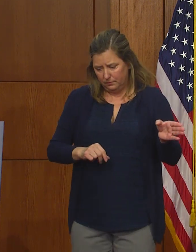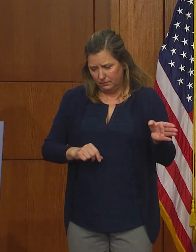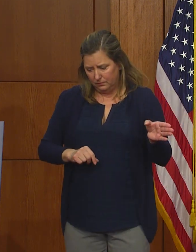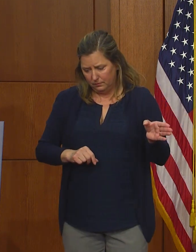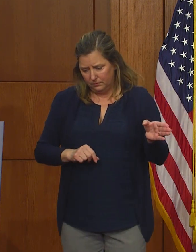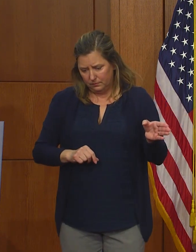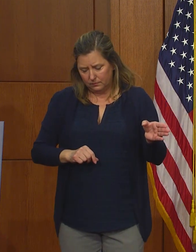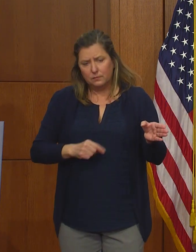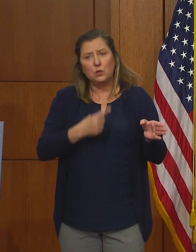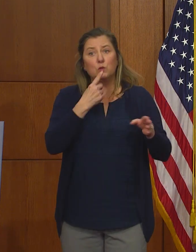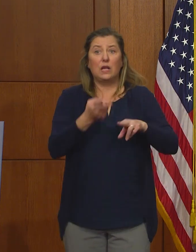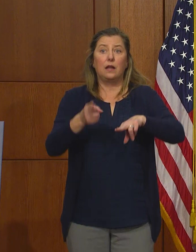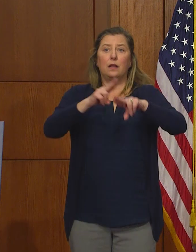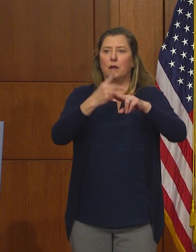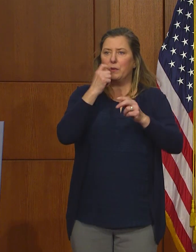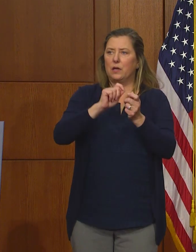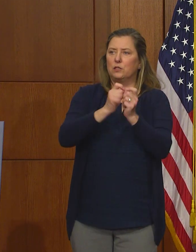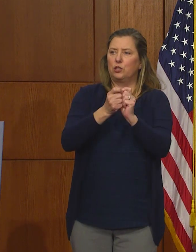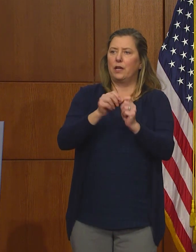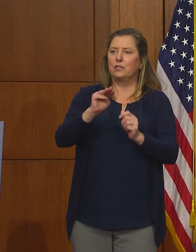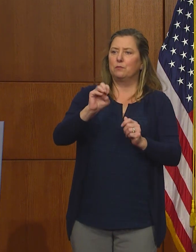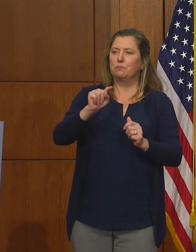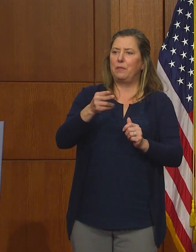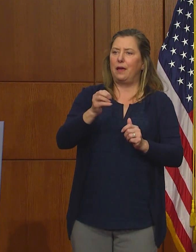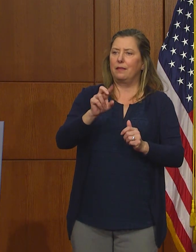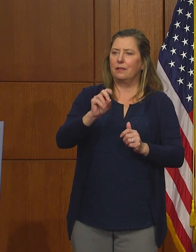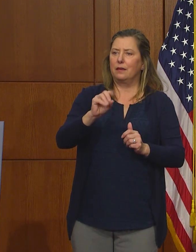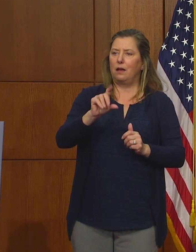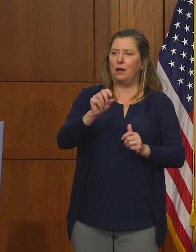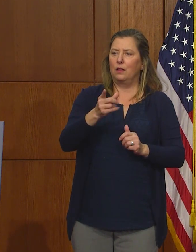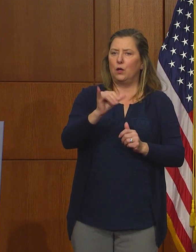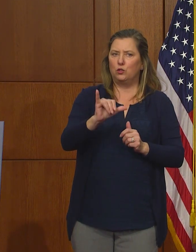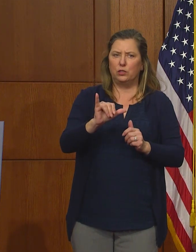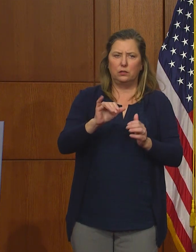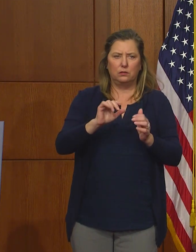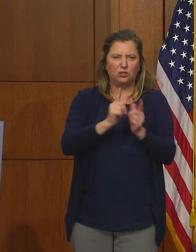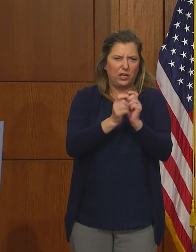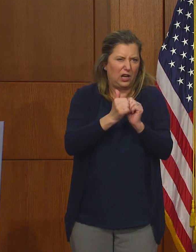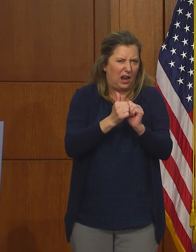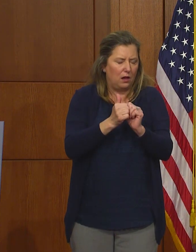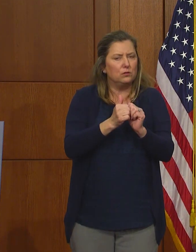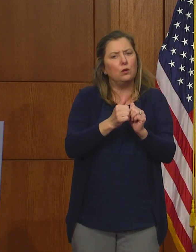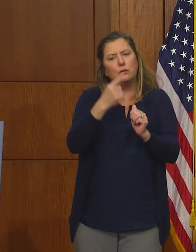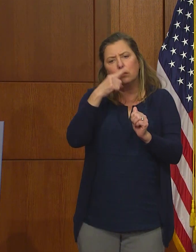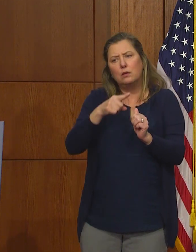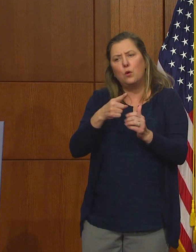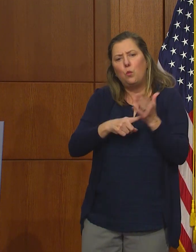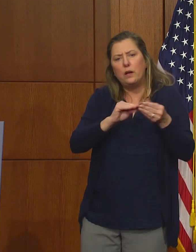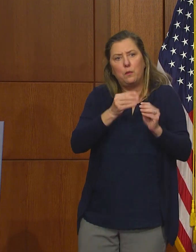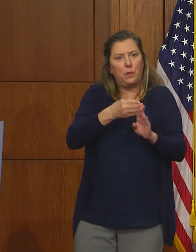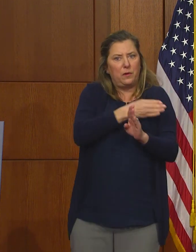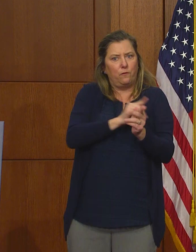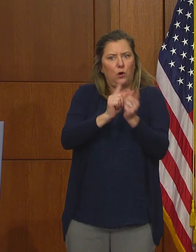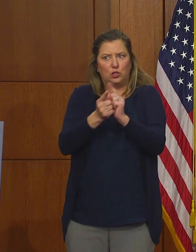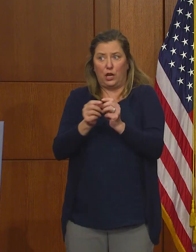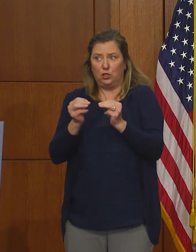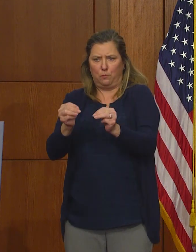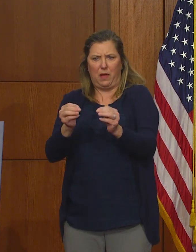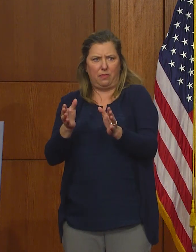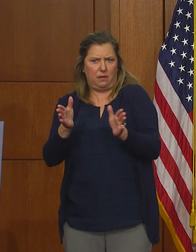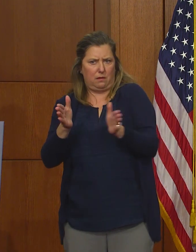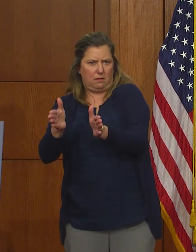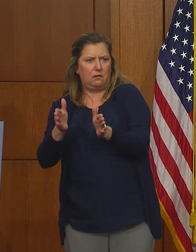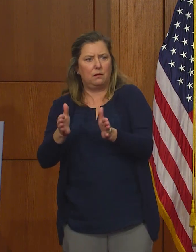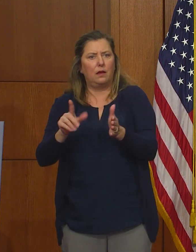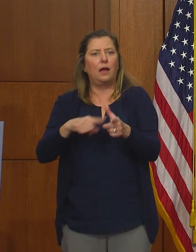to a change in methodology, and so if you could share what the number was before you changed the methodology, then we could actually compare the number